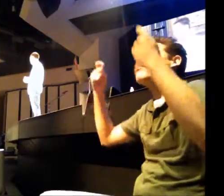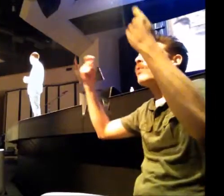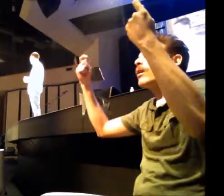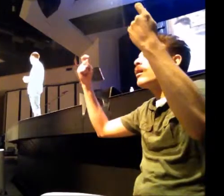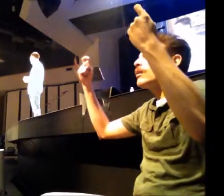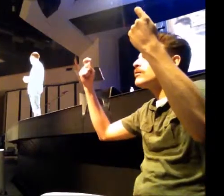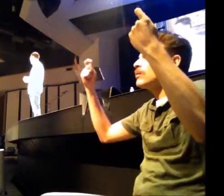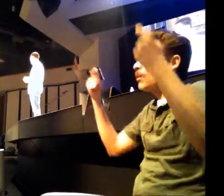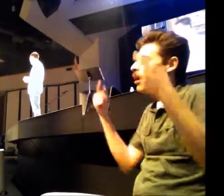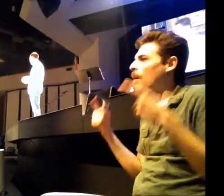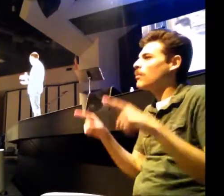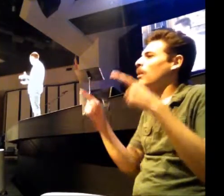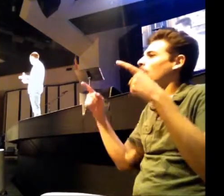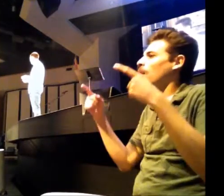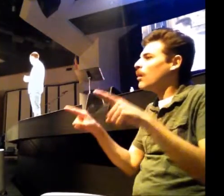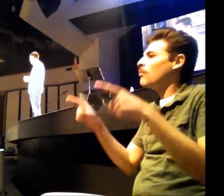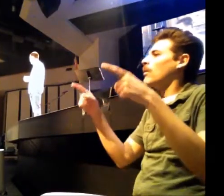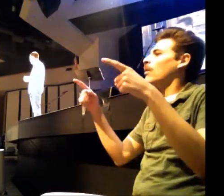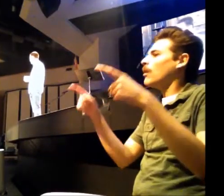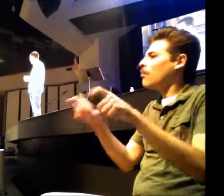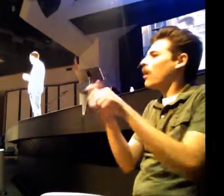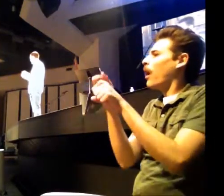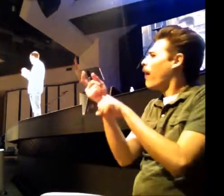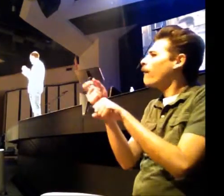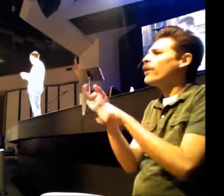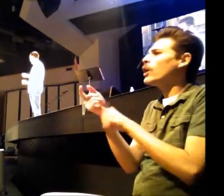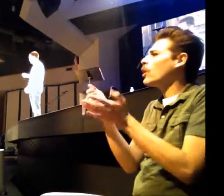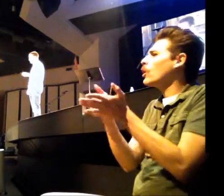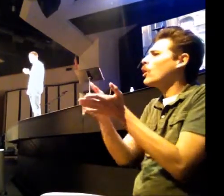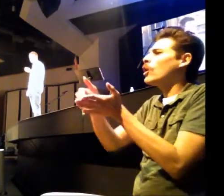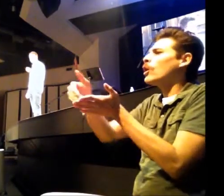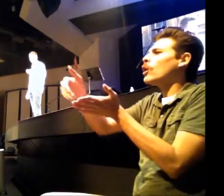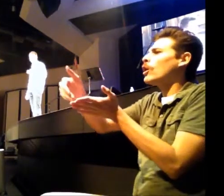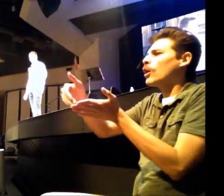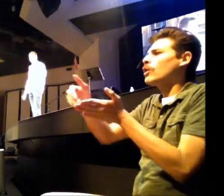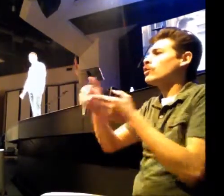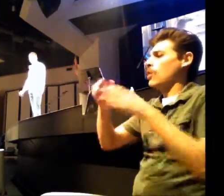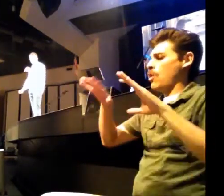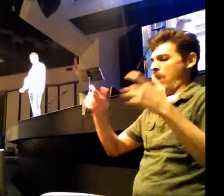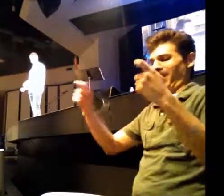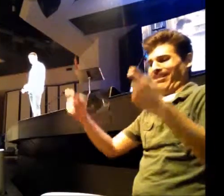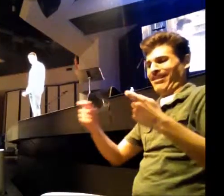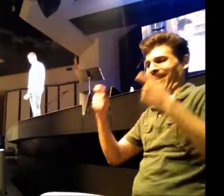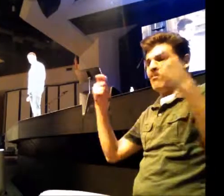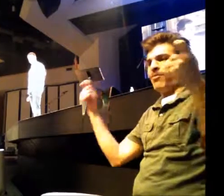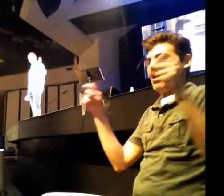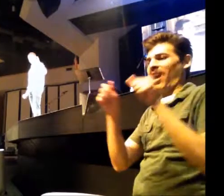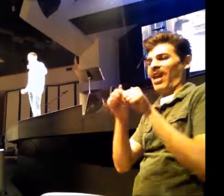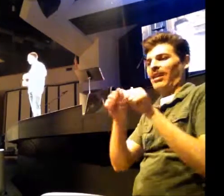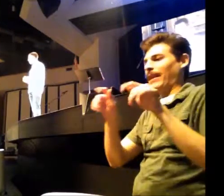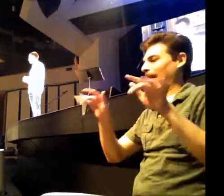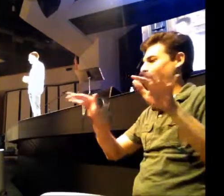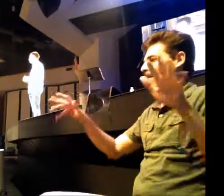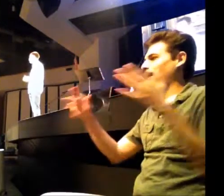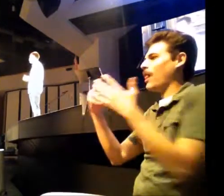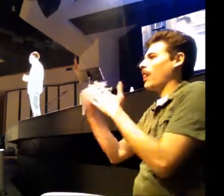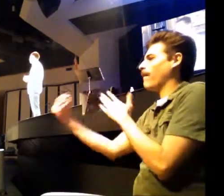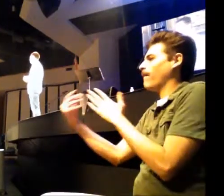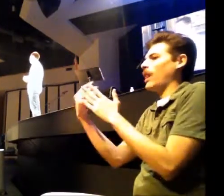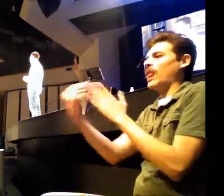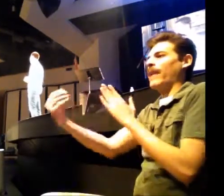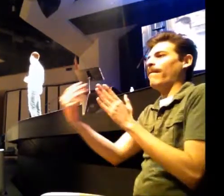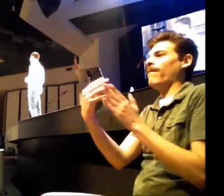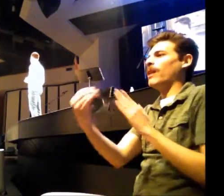powerful. And in the end, as they would come together, they left not as a group of individuals, not as